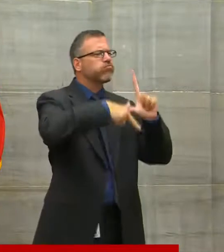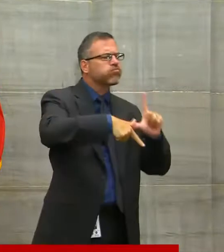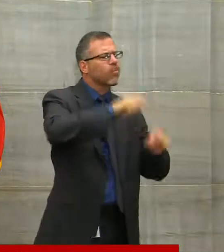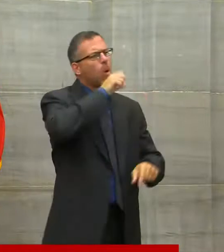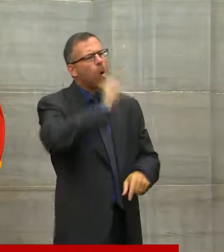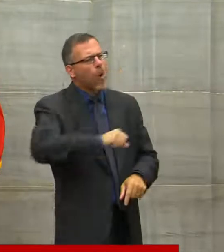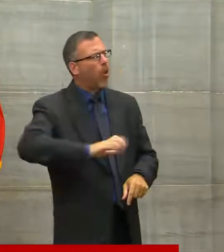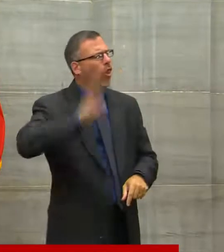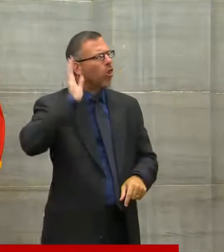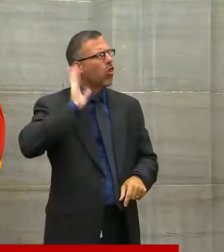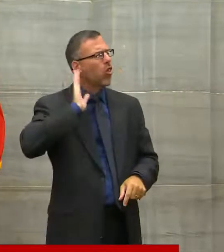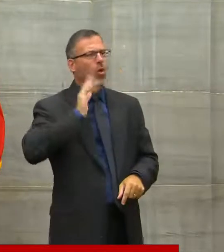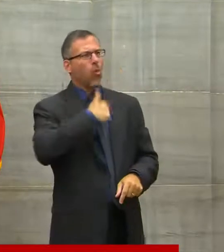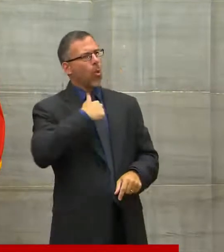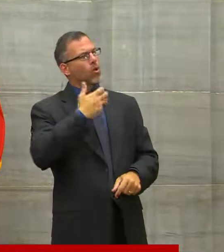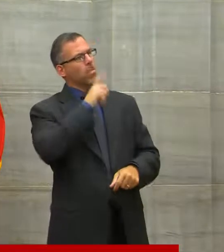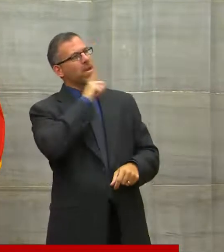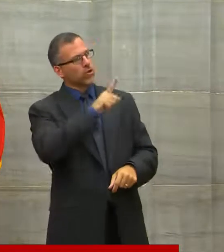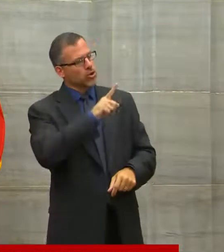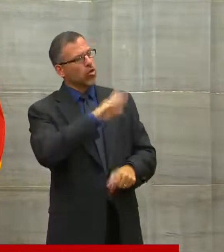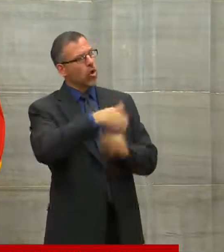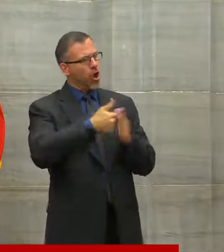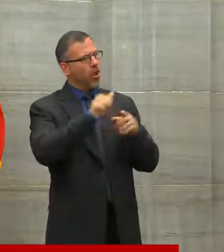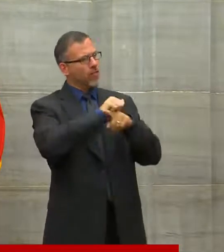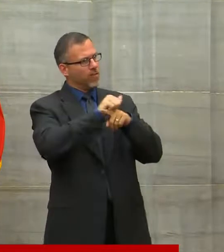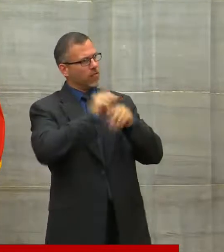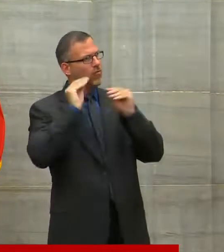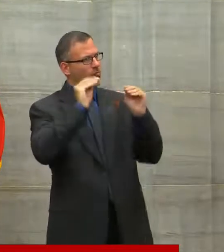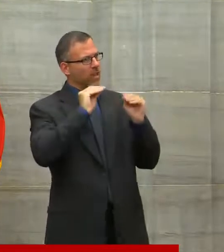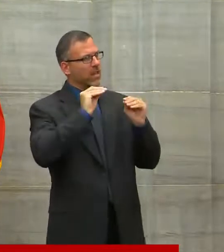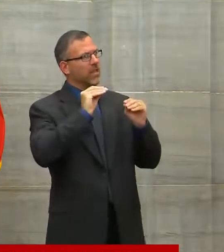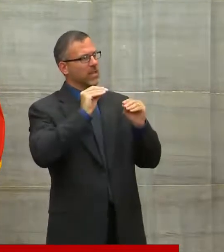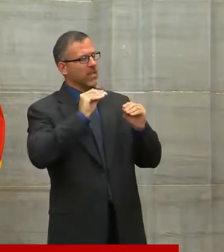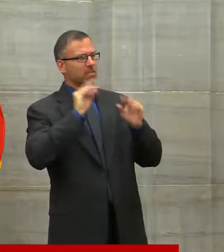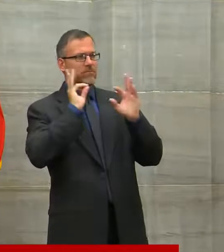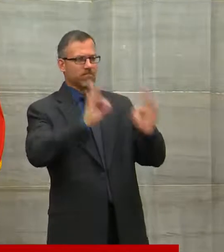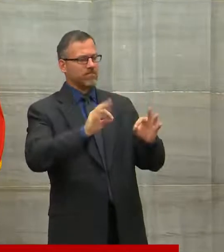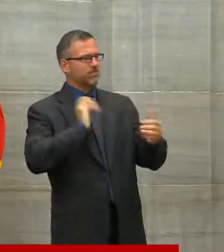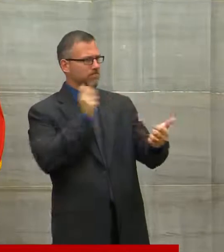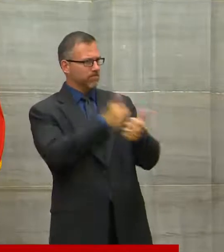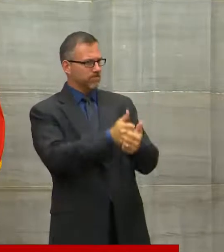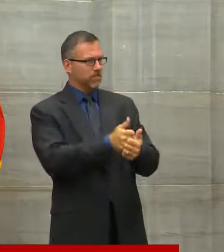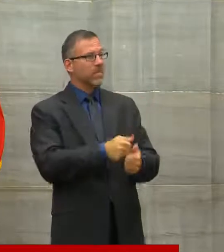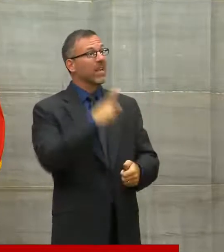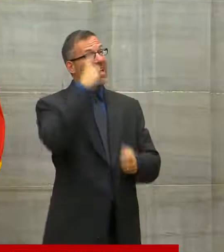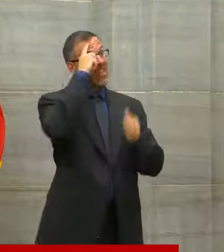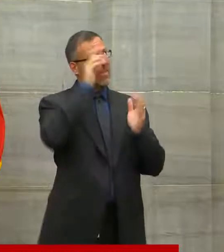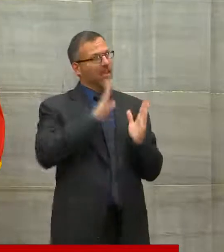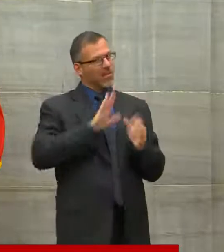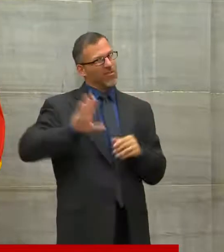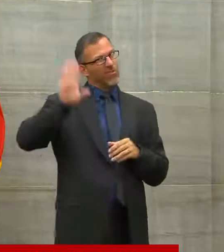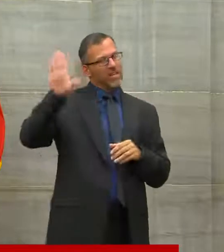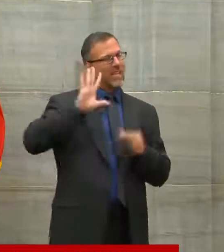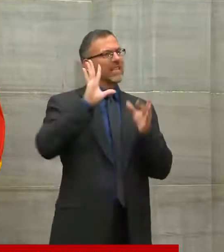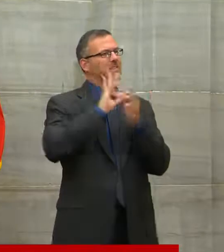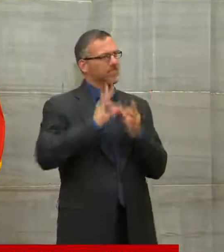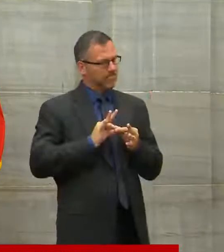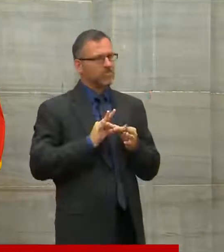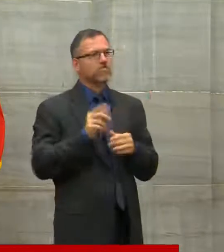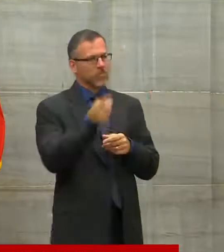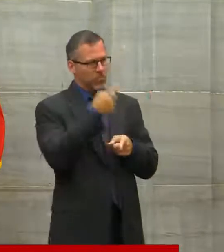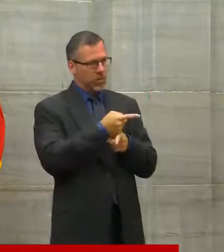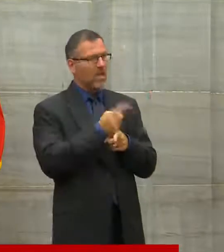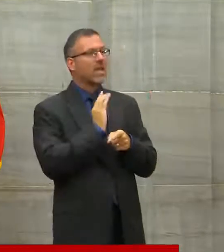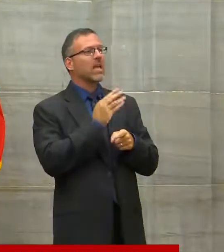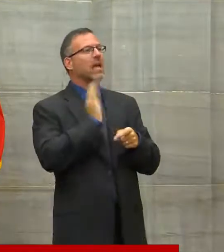mandated. So we can't compromise on anything like that. What the governor has said here today is what is the responsibility as the post